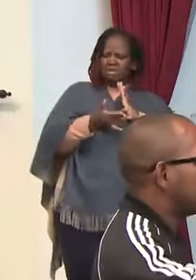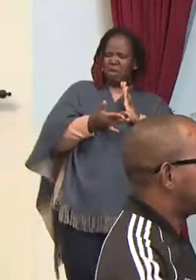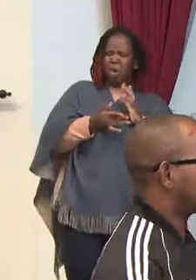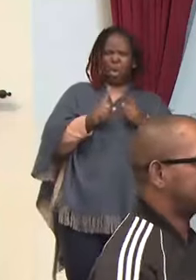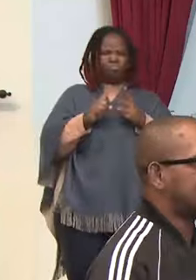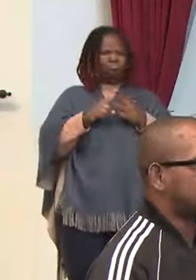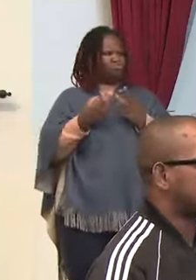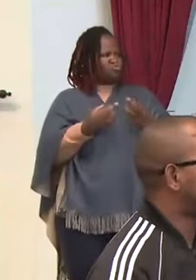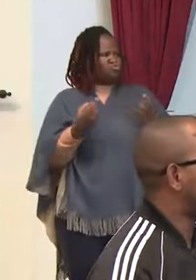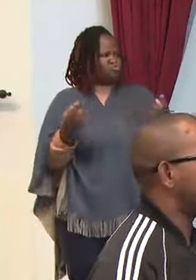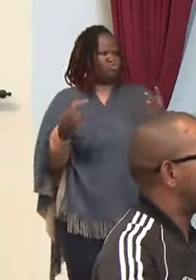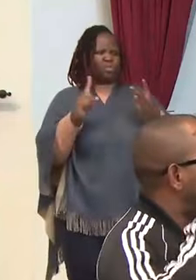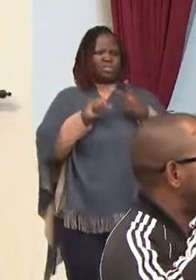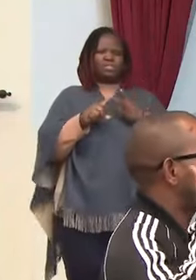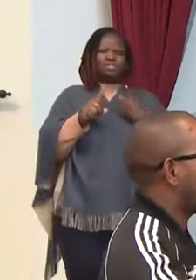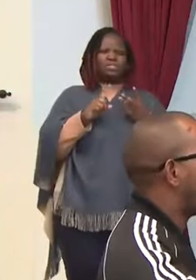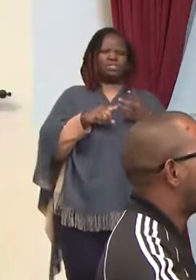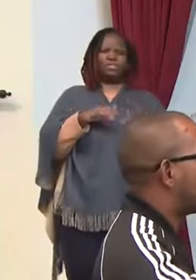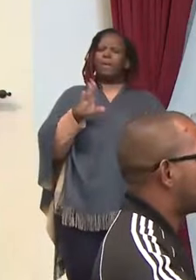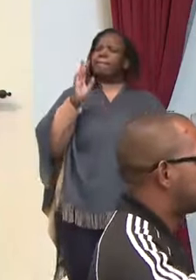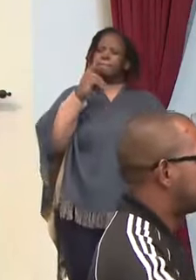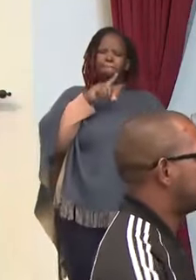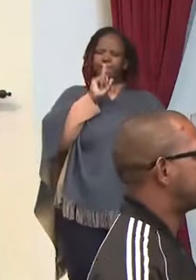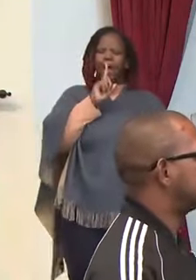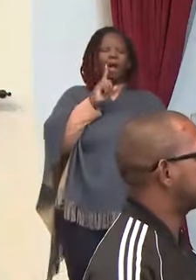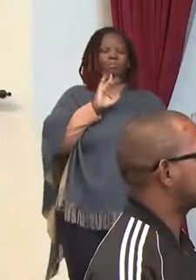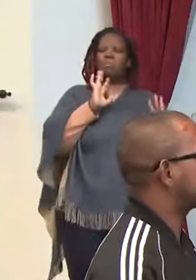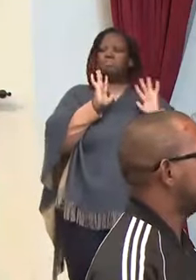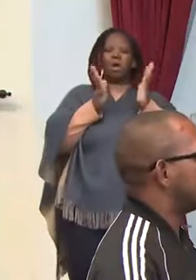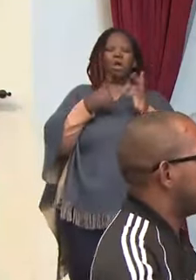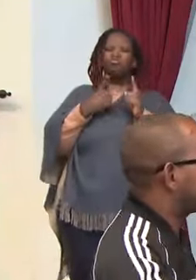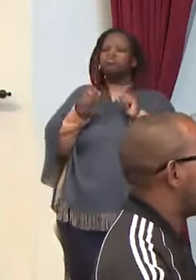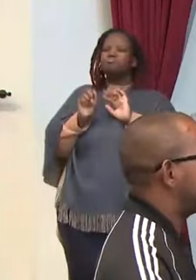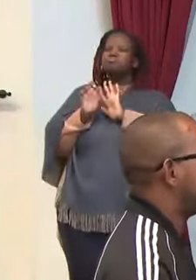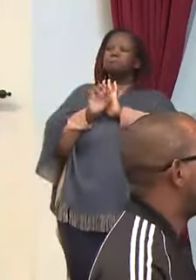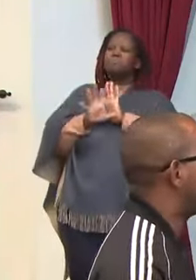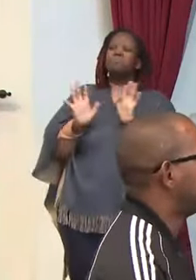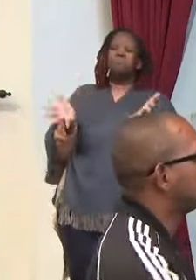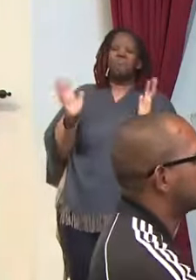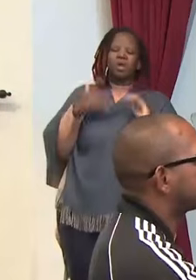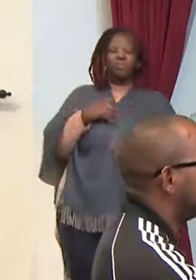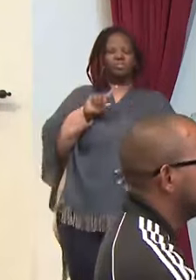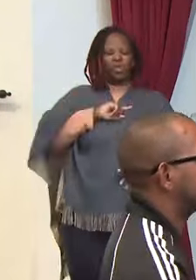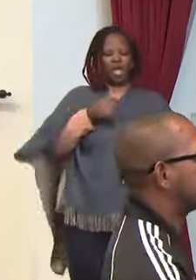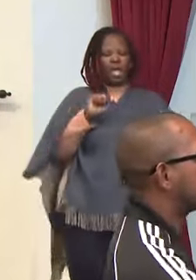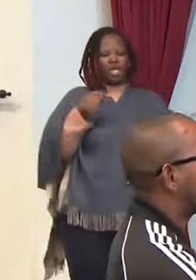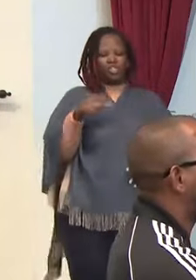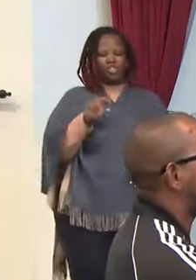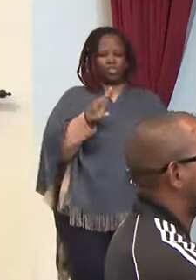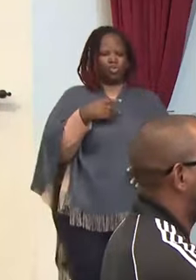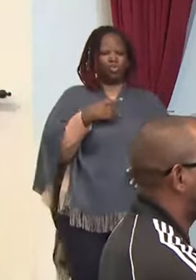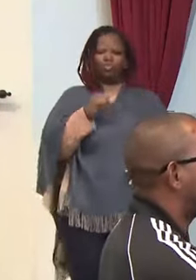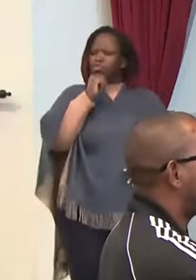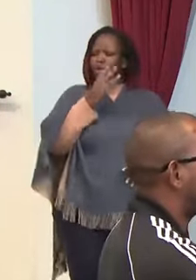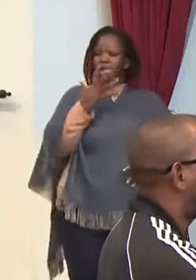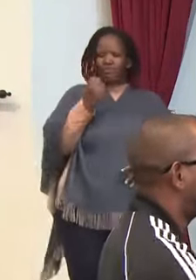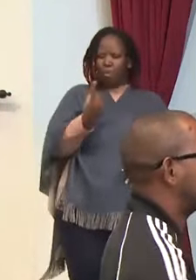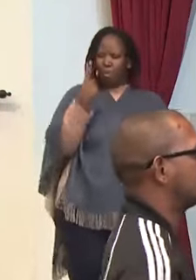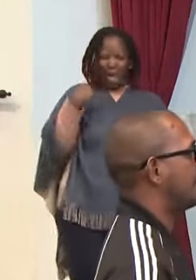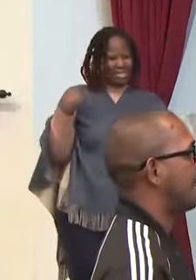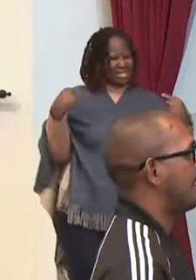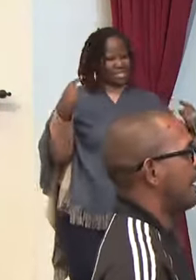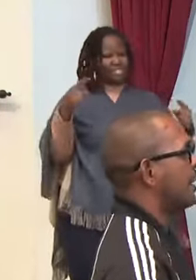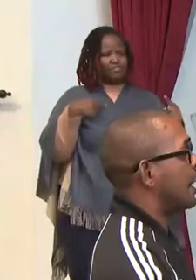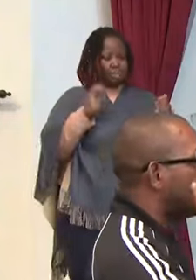every resource the state could give, but it was all a publicity stunt. That's why the AGU to this day doesn't have one successful